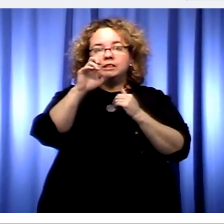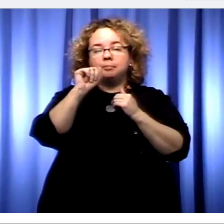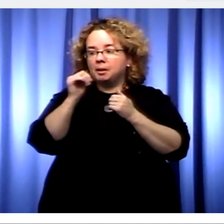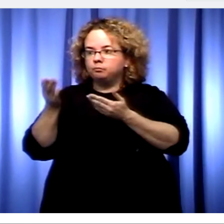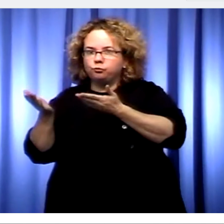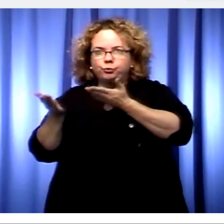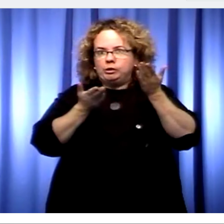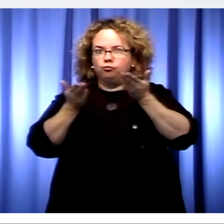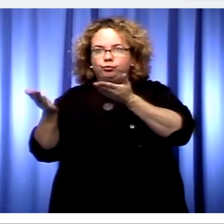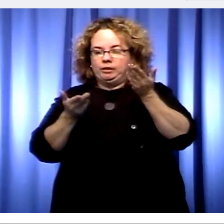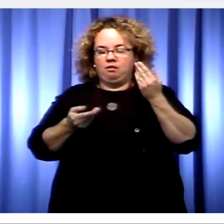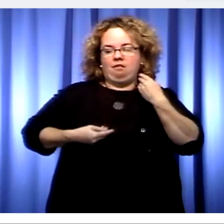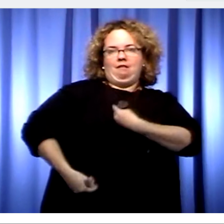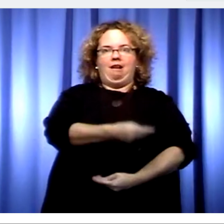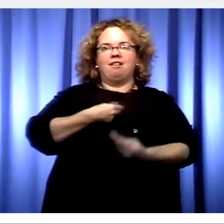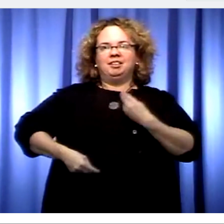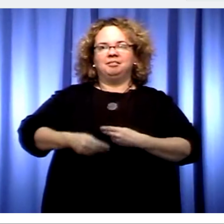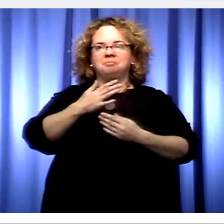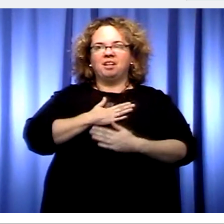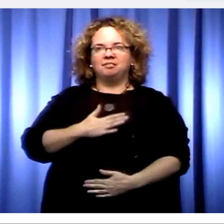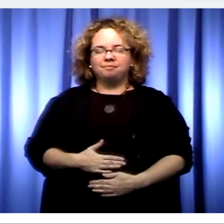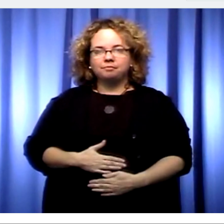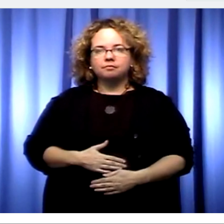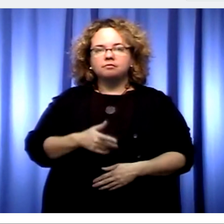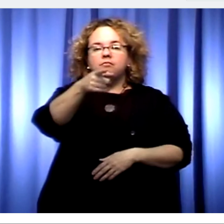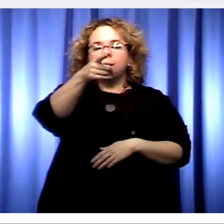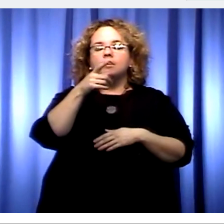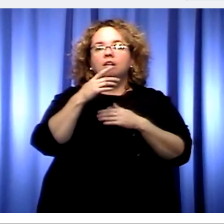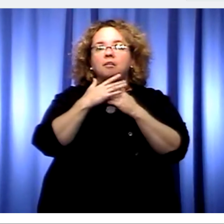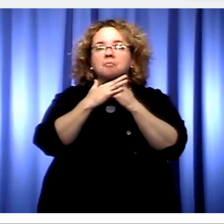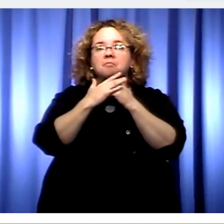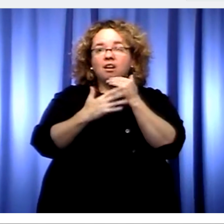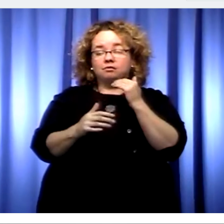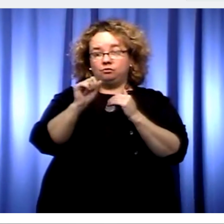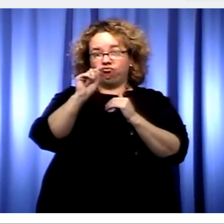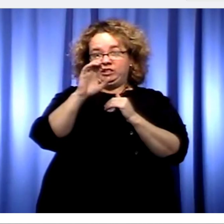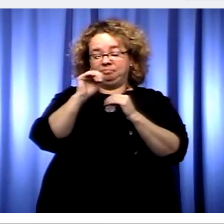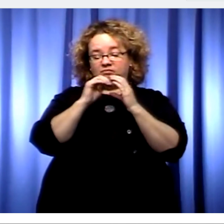it. And your bloodstream is used to